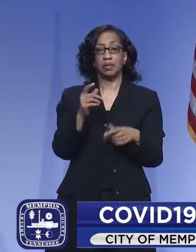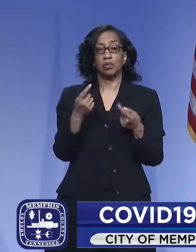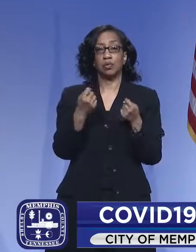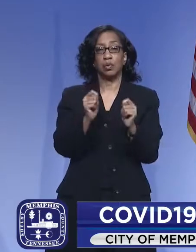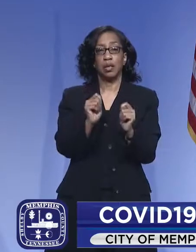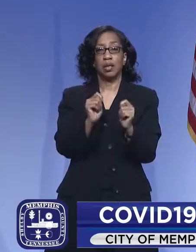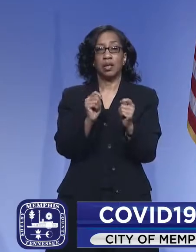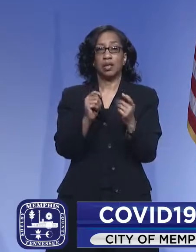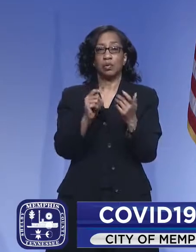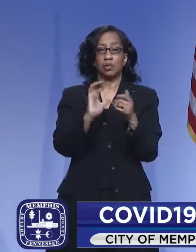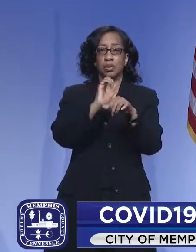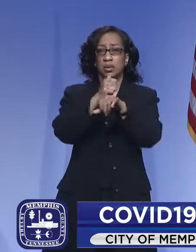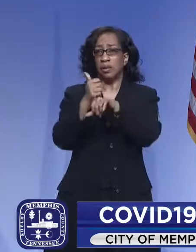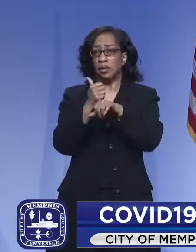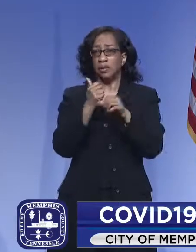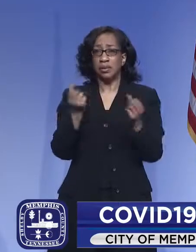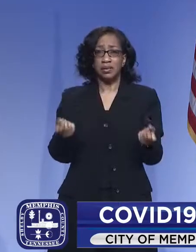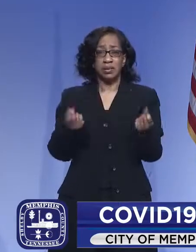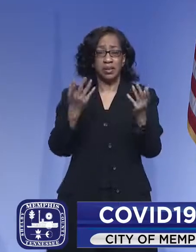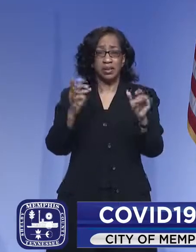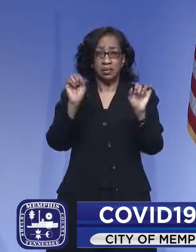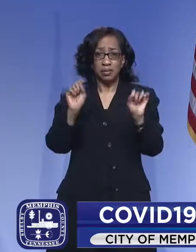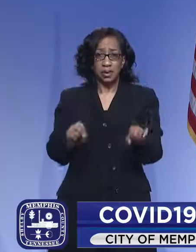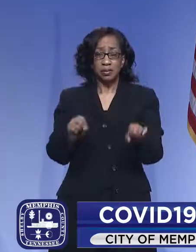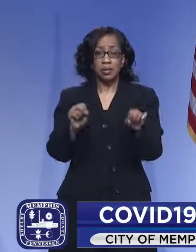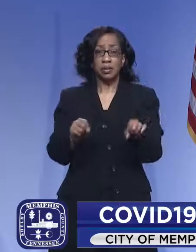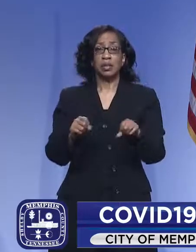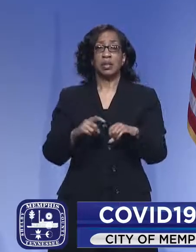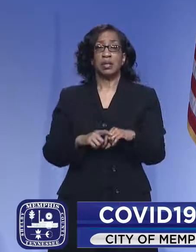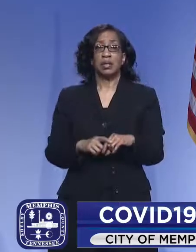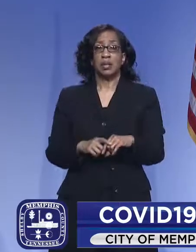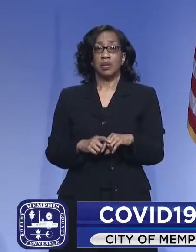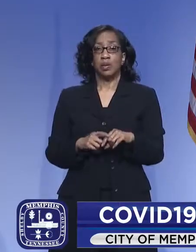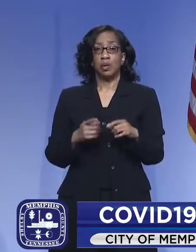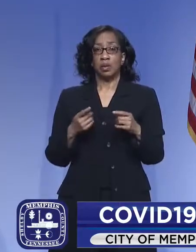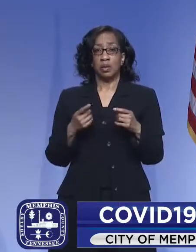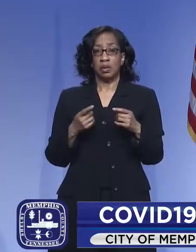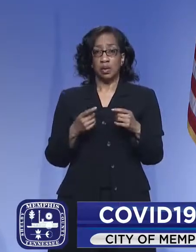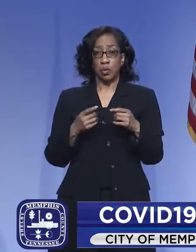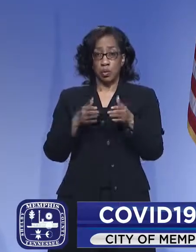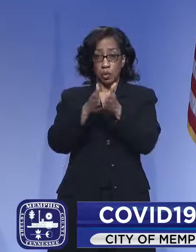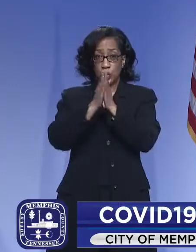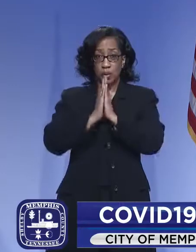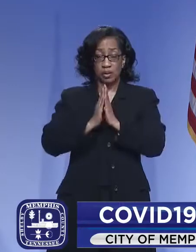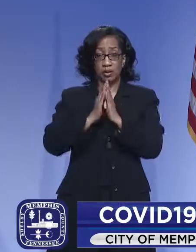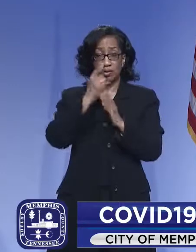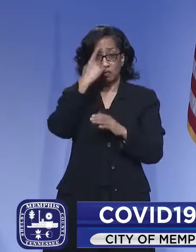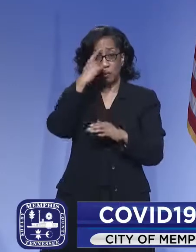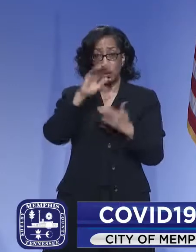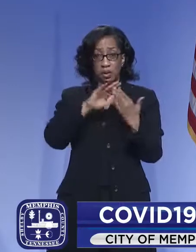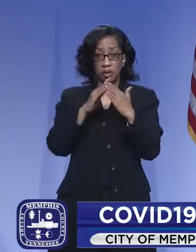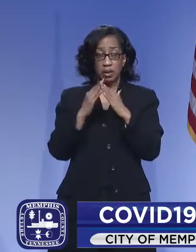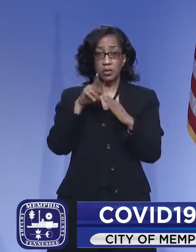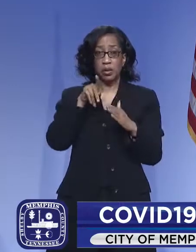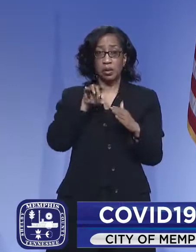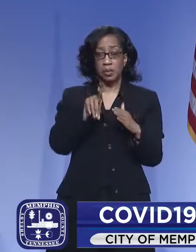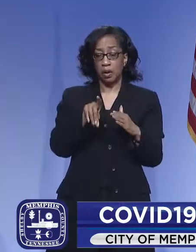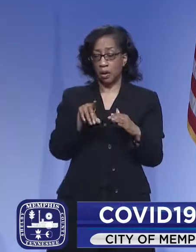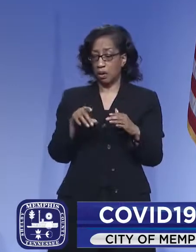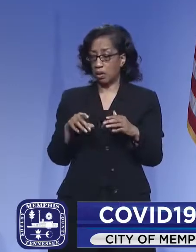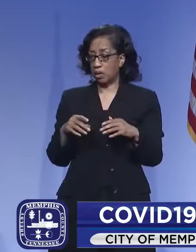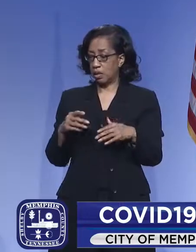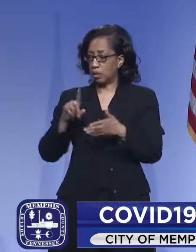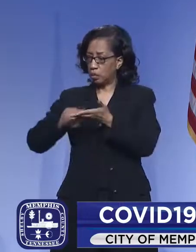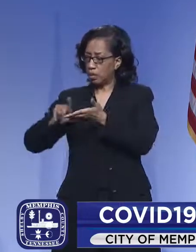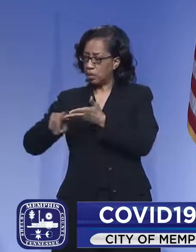of those as we can. Again, we're kind of overlaying the requests that we have for a community-based pod with the data that shows the